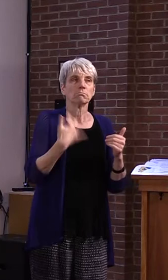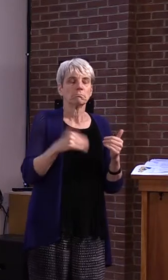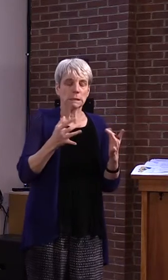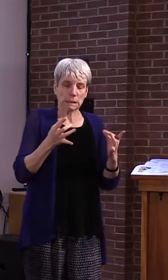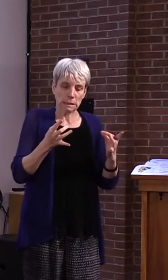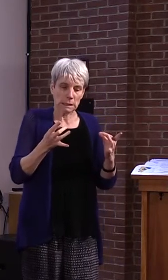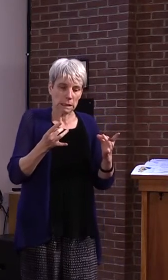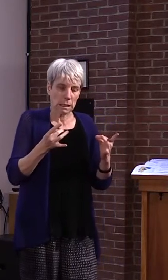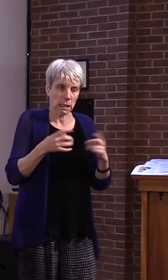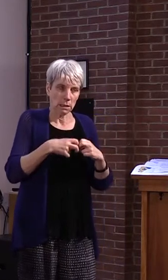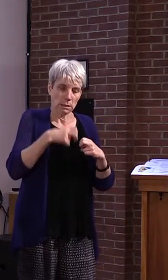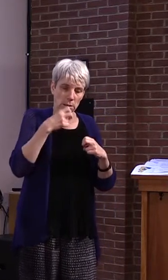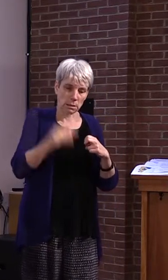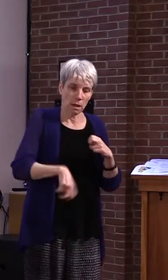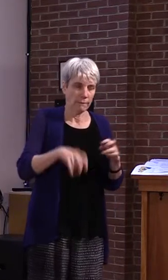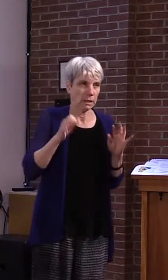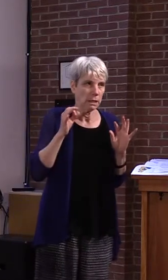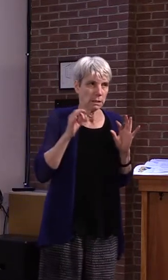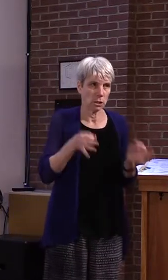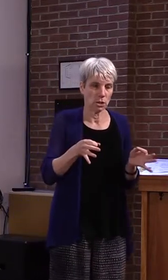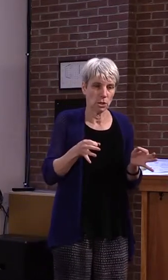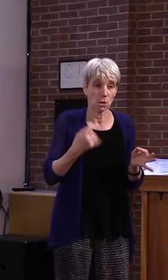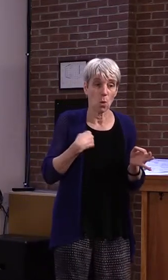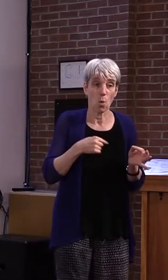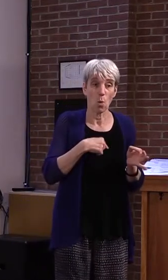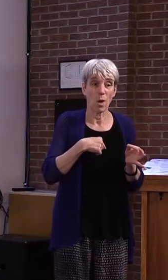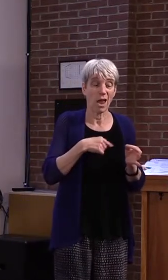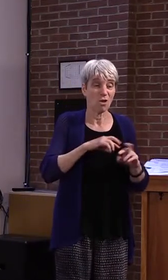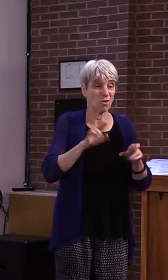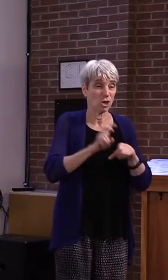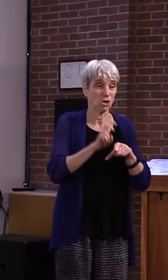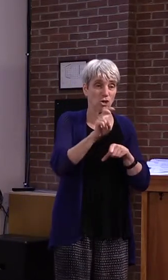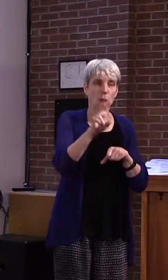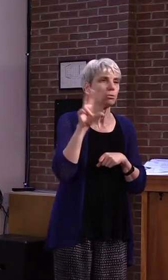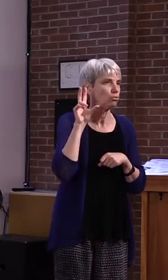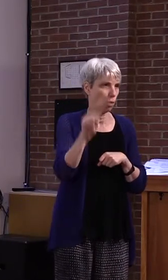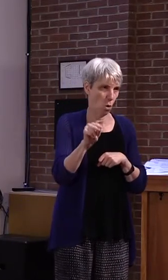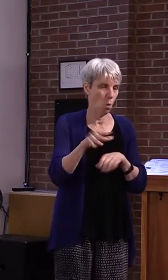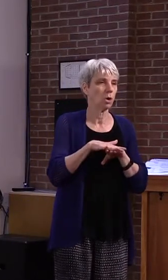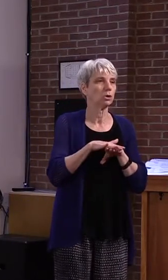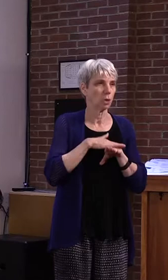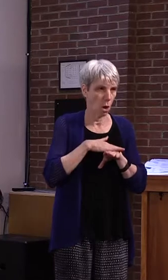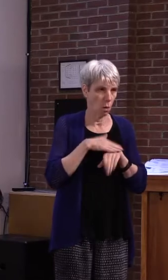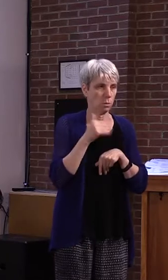delicate decision that we will be making in the future.